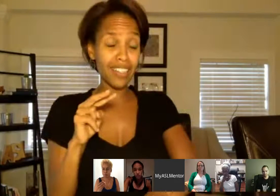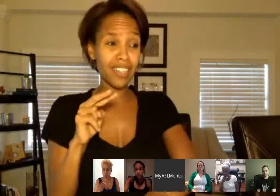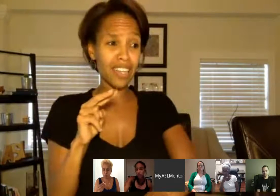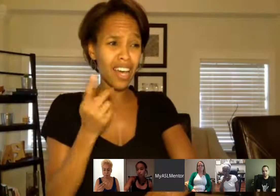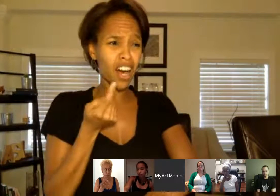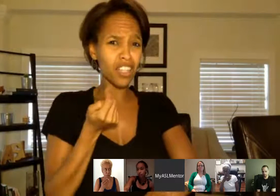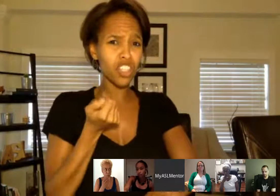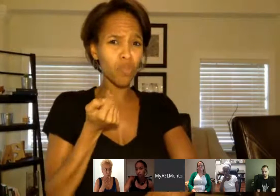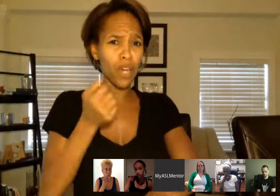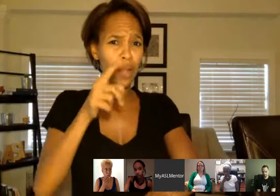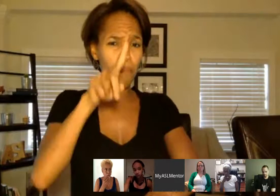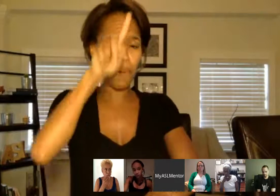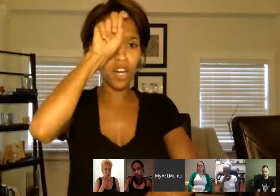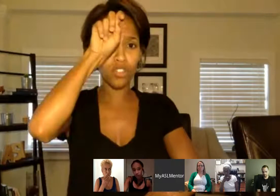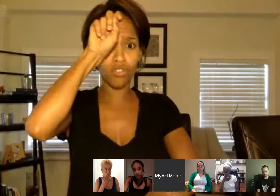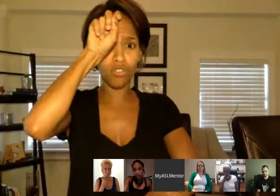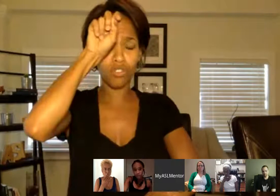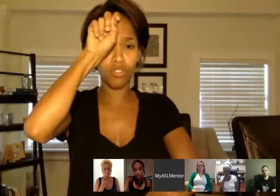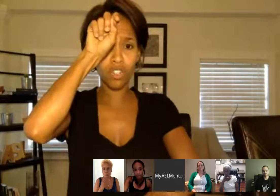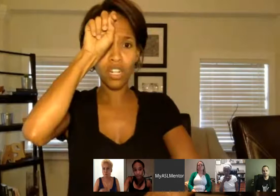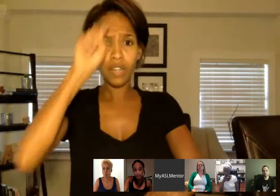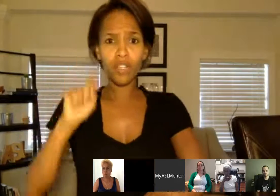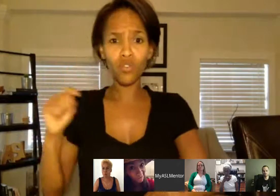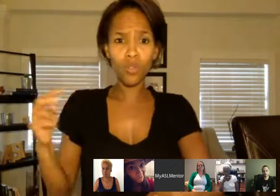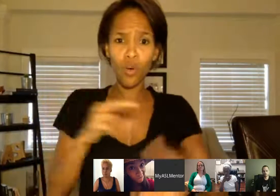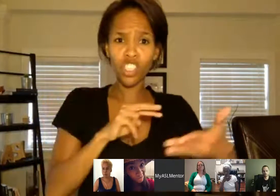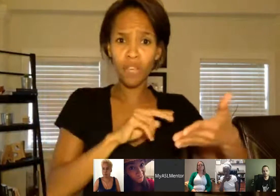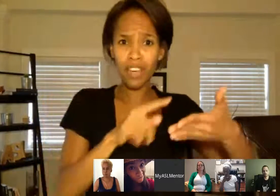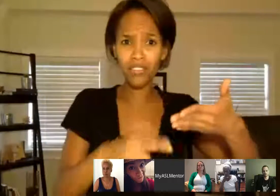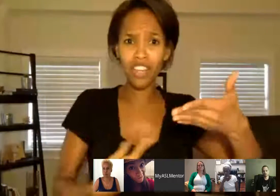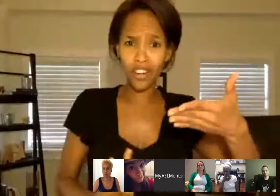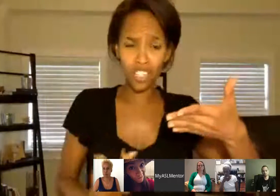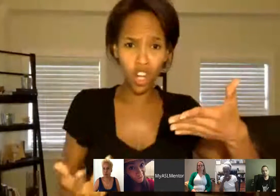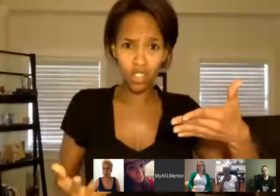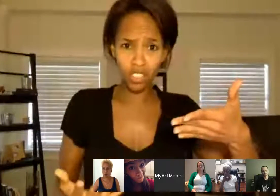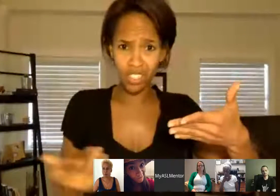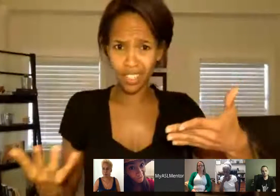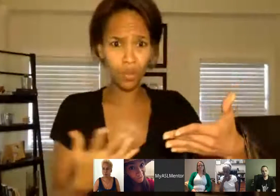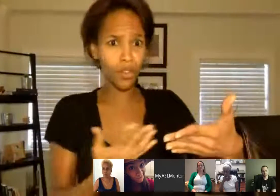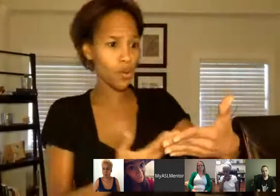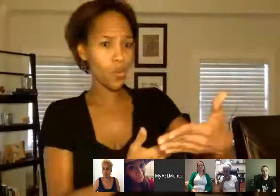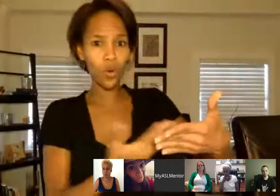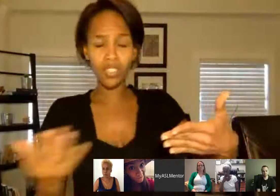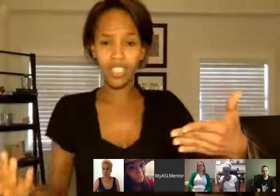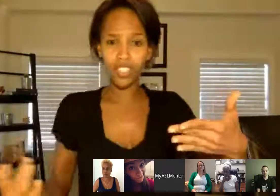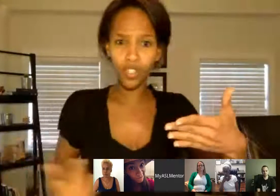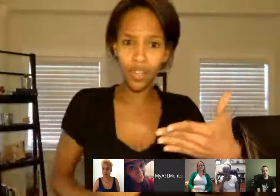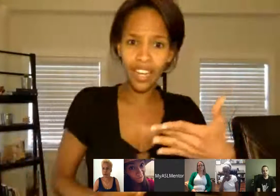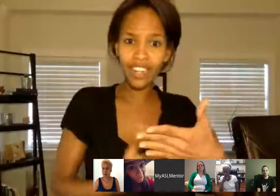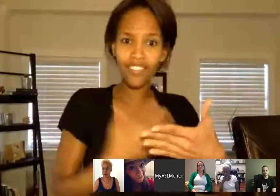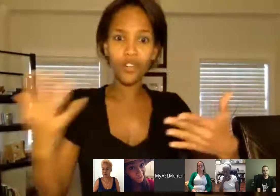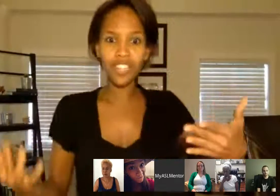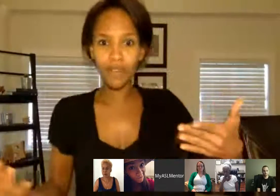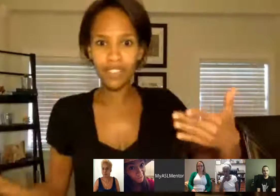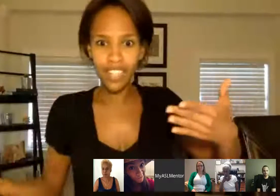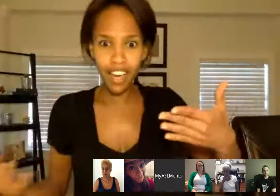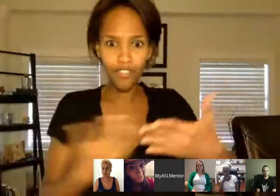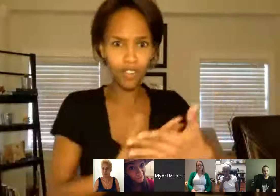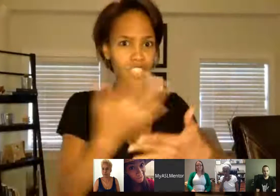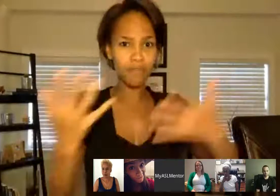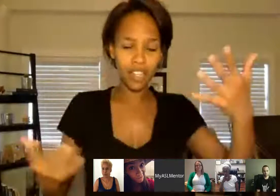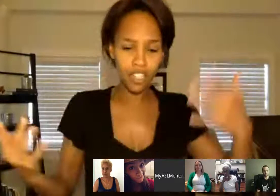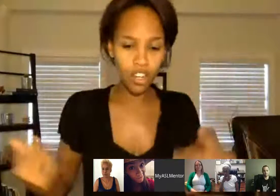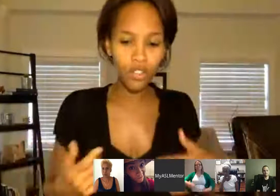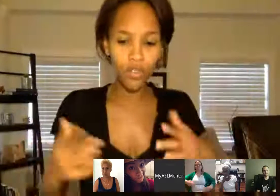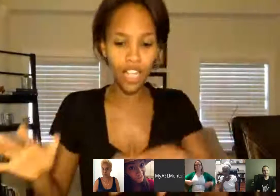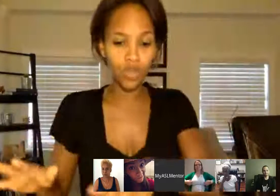at, a little bit puzzled. The woman was watching him make a VRS call, and she's like, what in the world is he doing? I didn't even know this guy was deaf, and